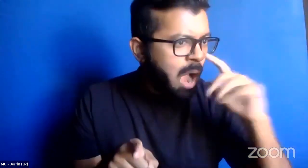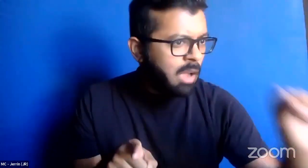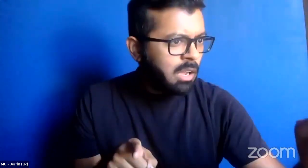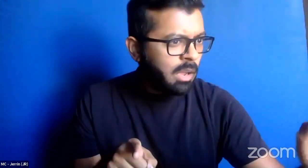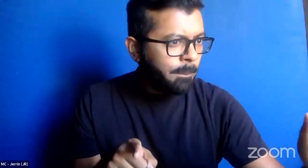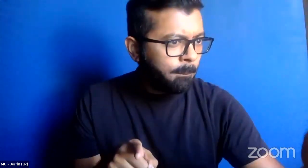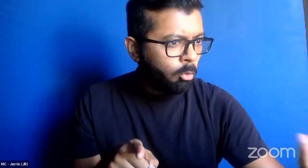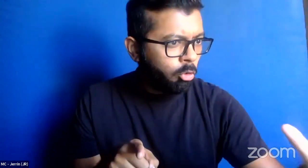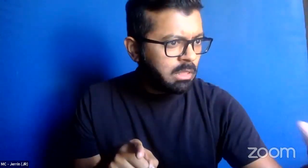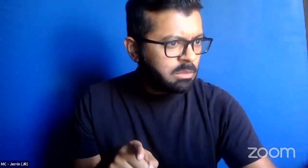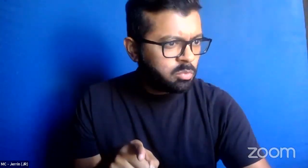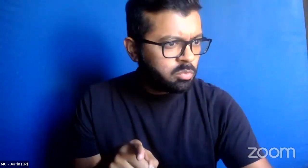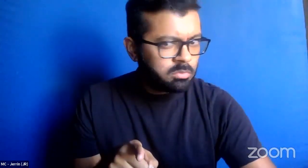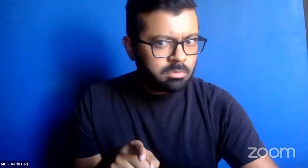Okay.